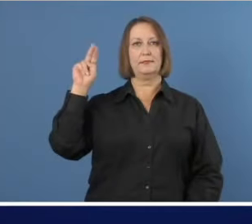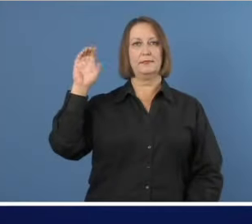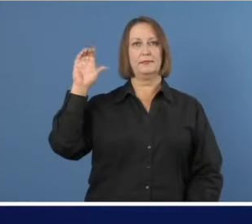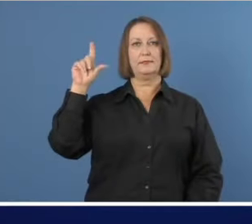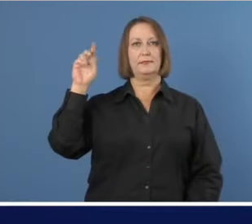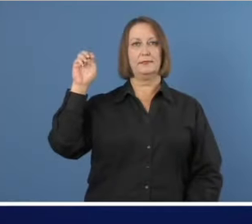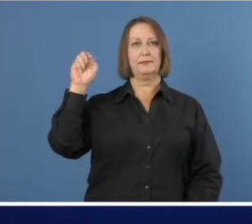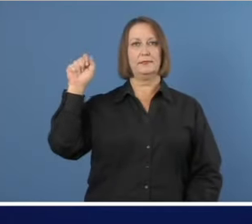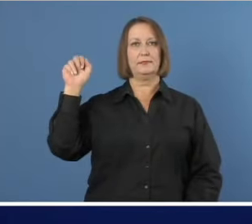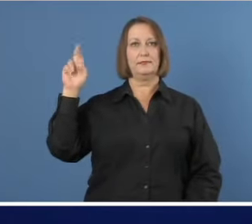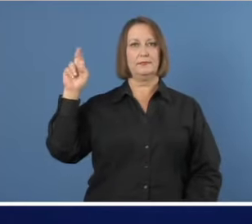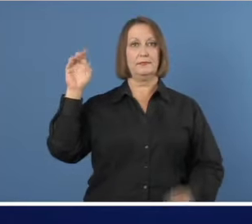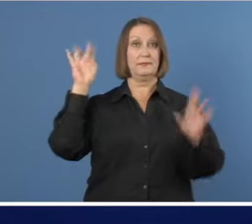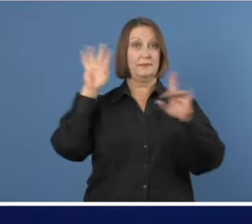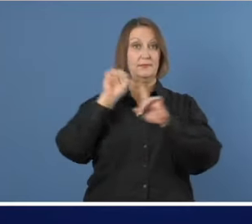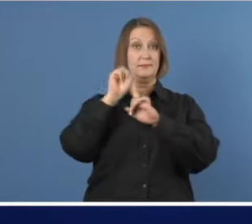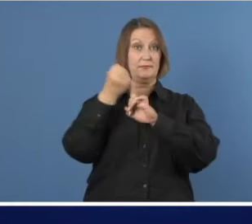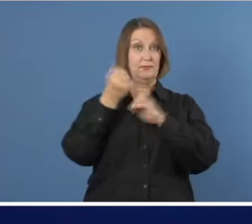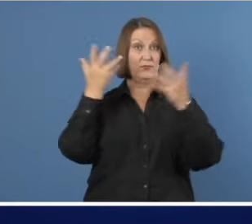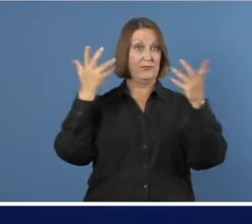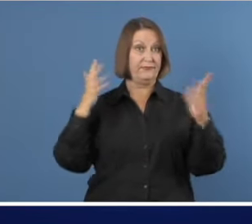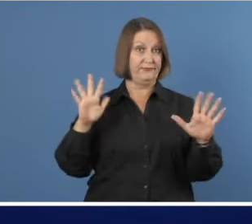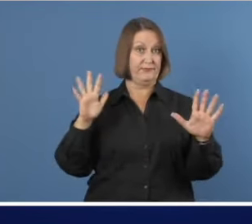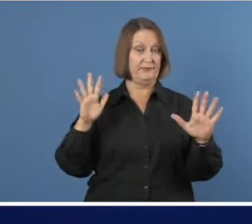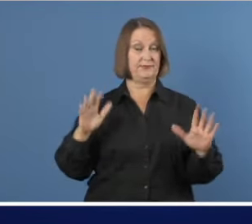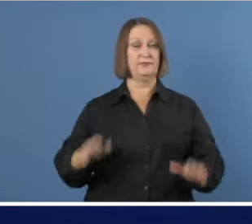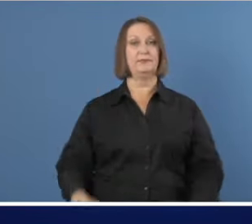After a nuclear event.